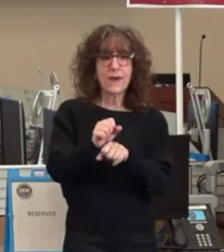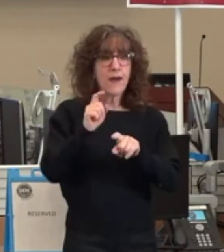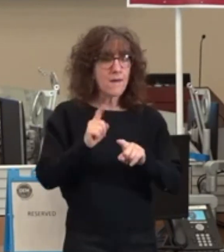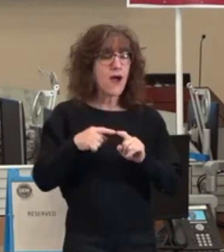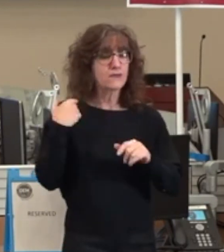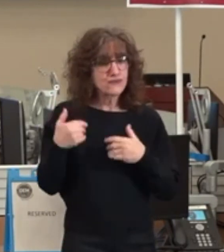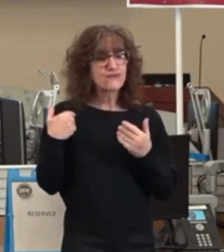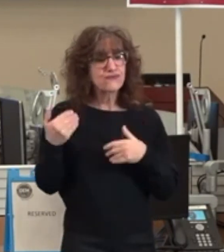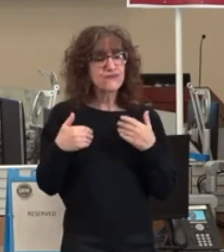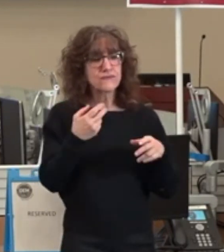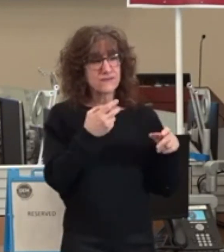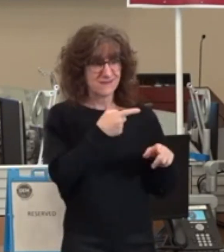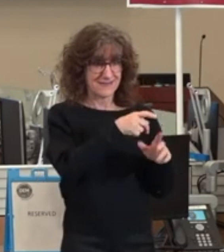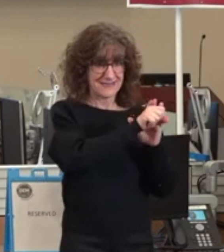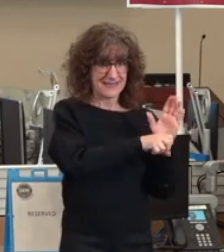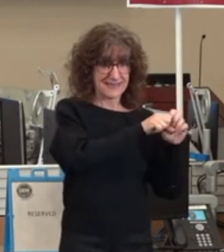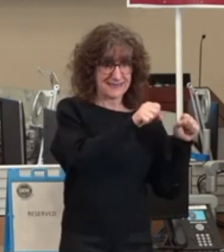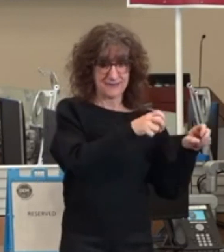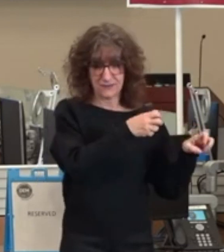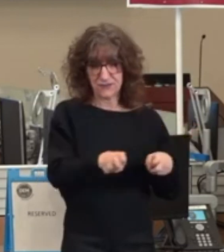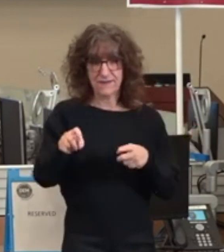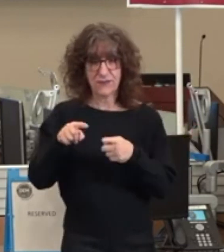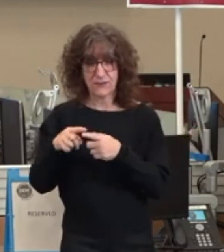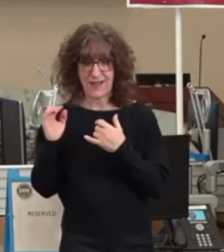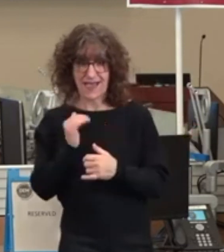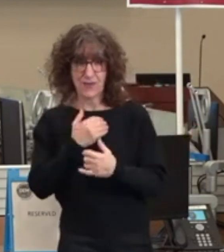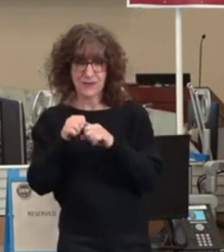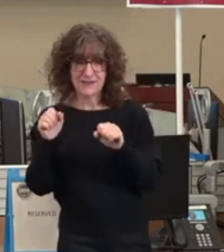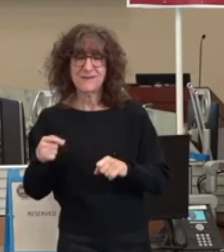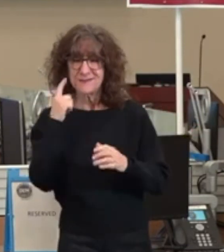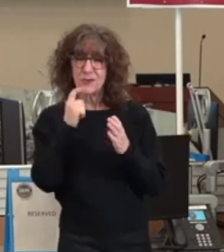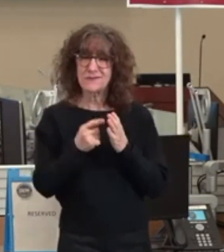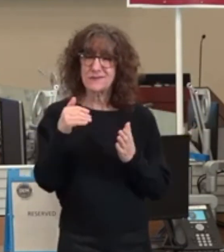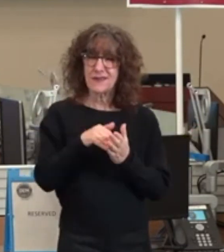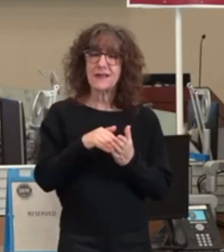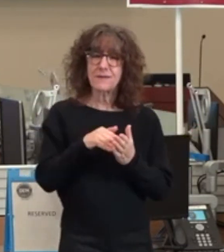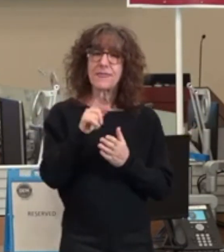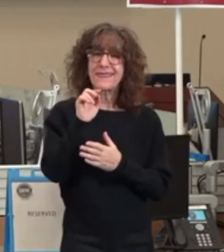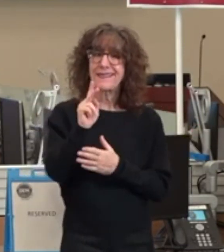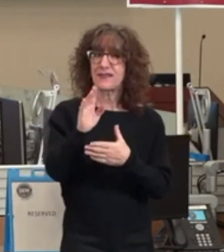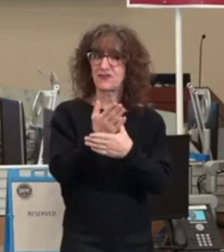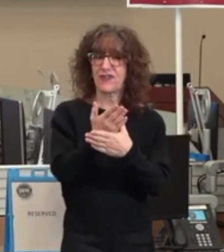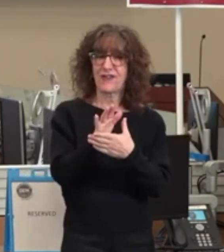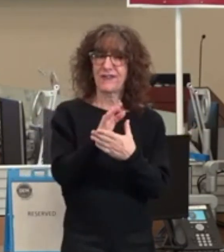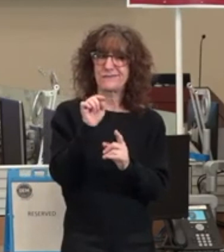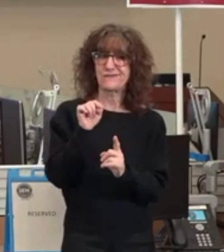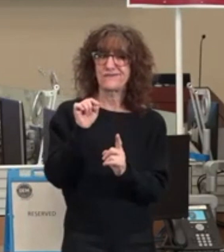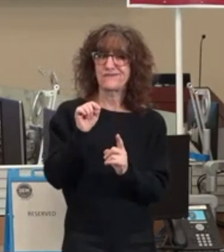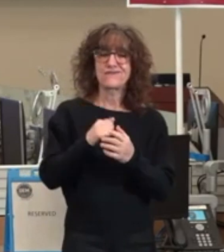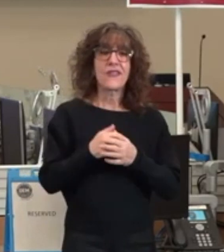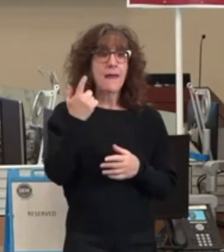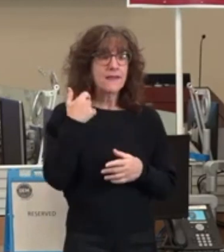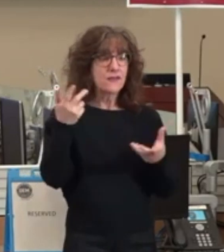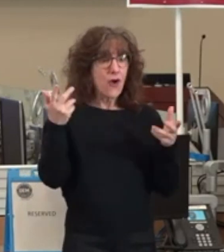we work to transition fully from the state system, something we've noticed, unfortunately, again, is the link sharing. And because